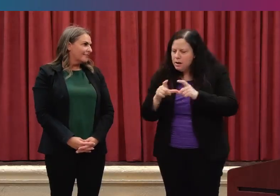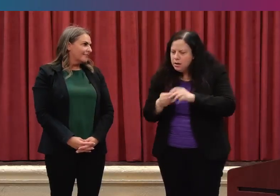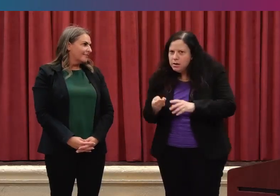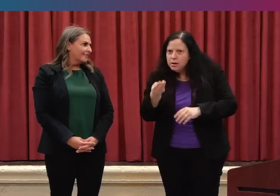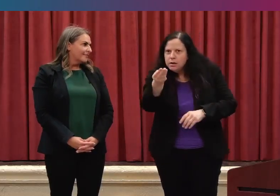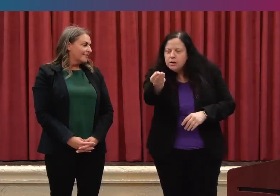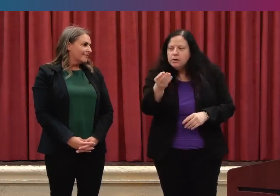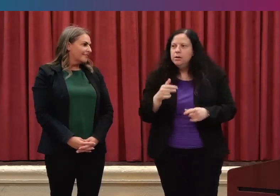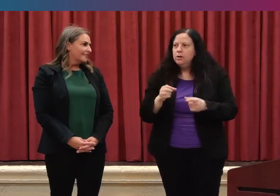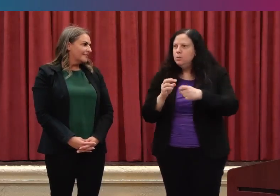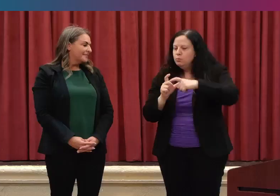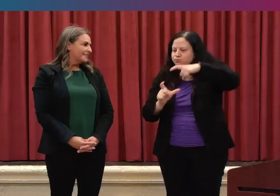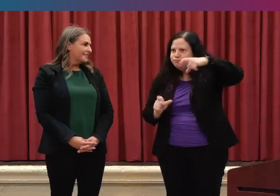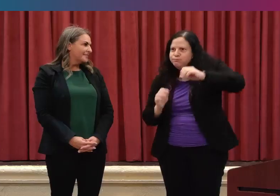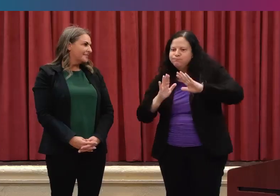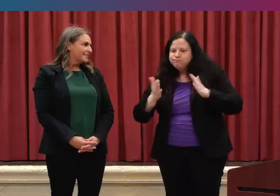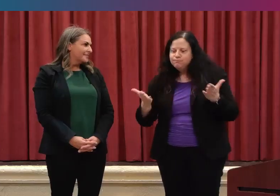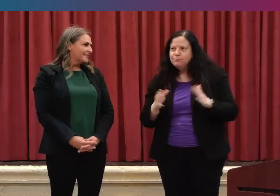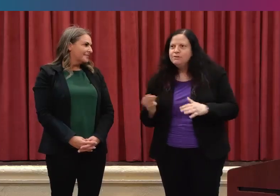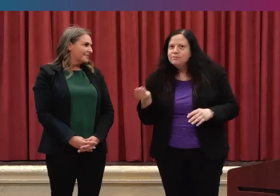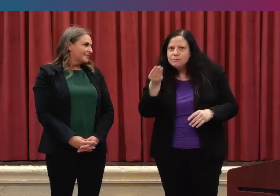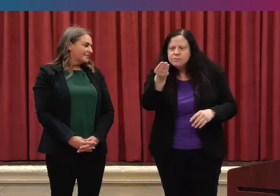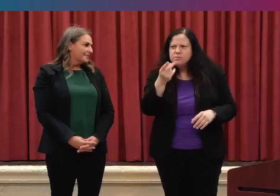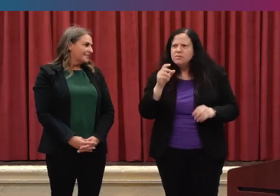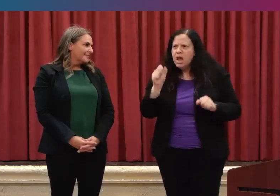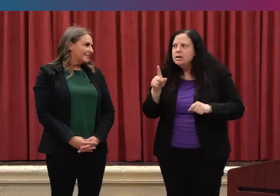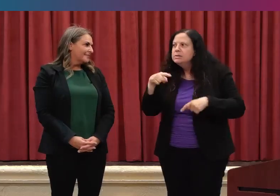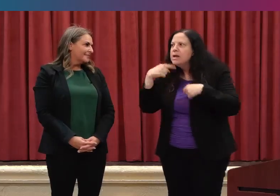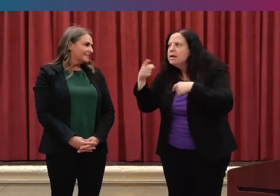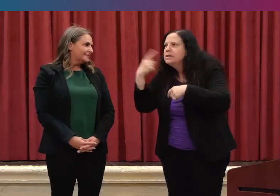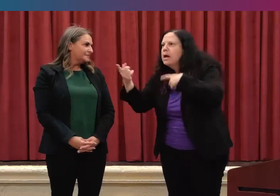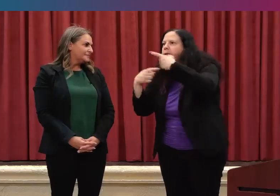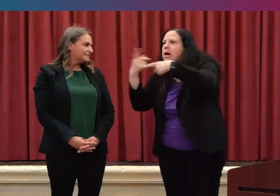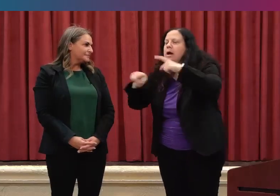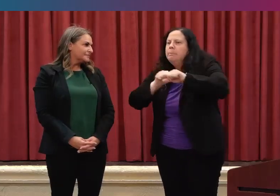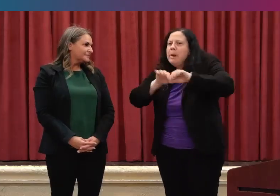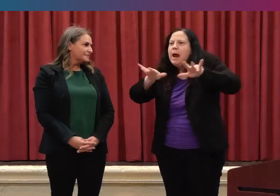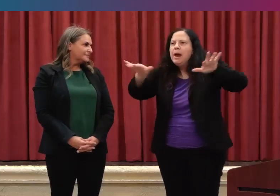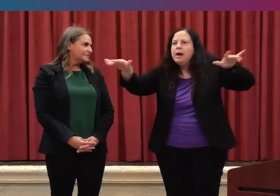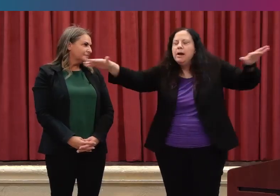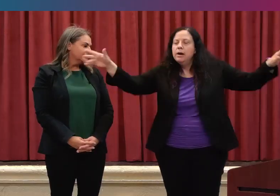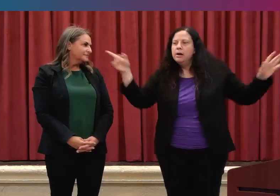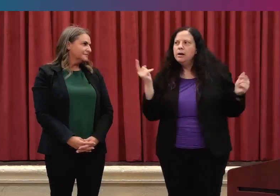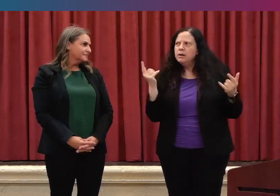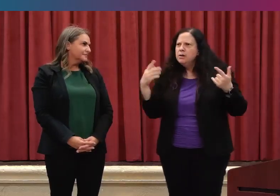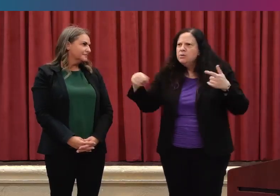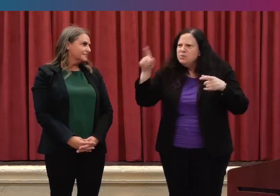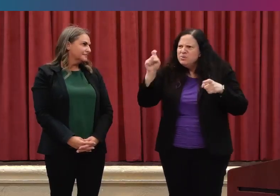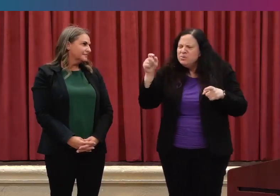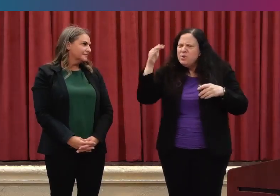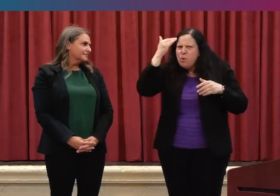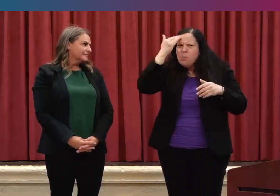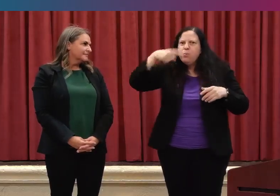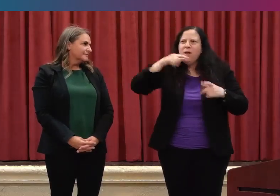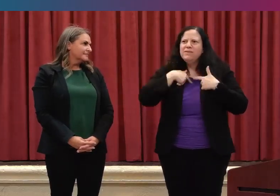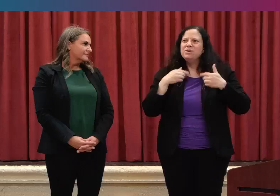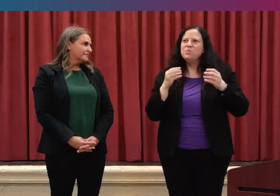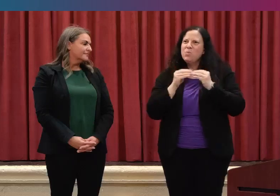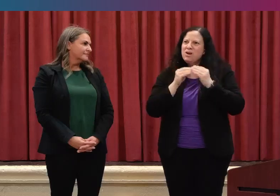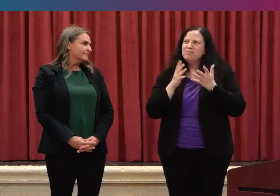you heard, you can give them a resource, give them a card, give them a brochure, and spread the information out to the community.